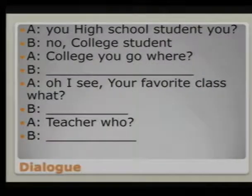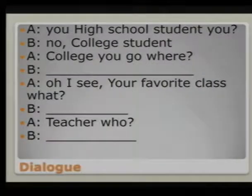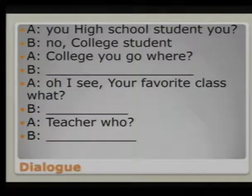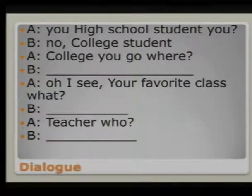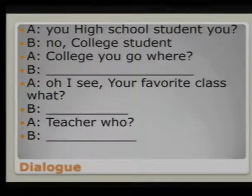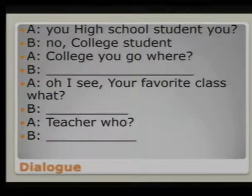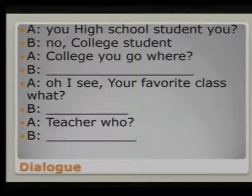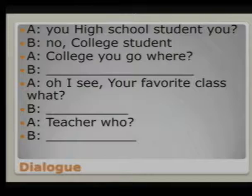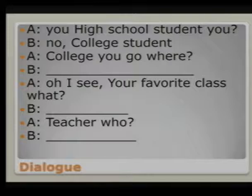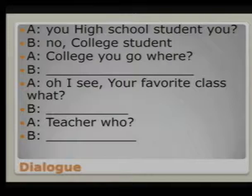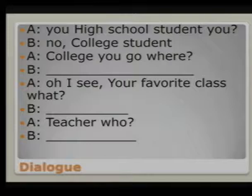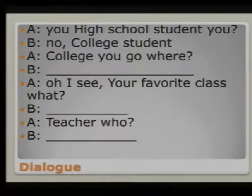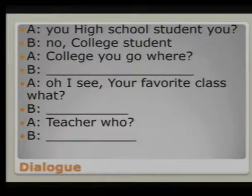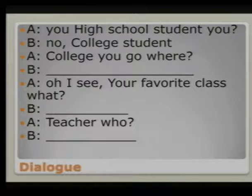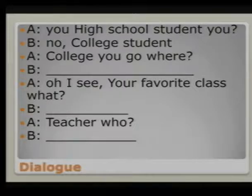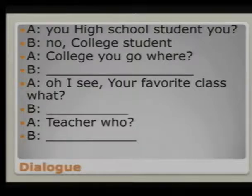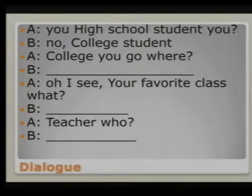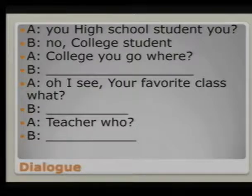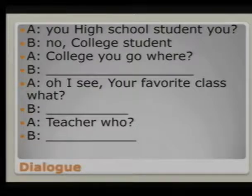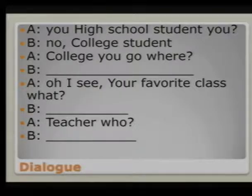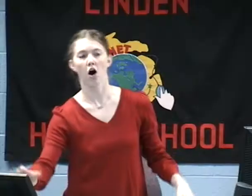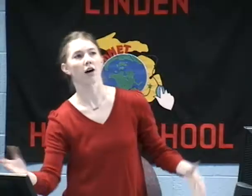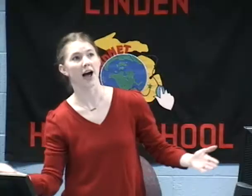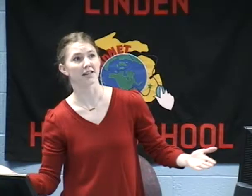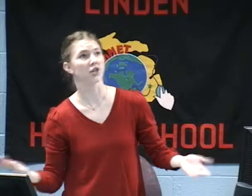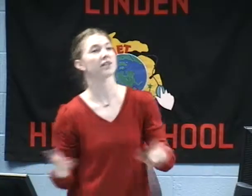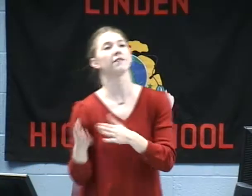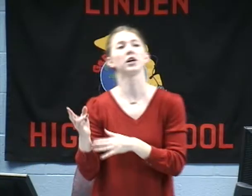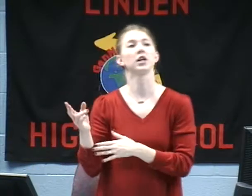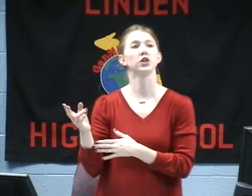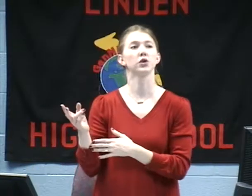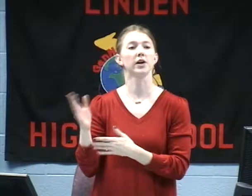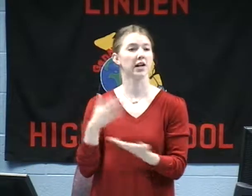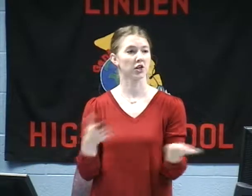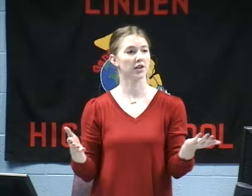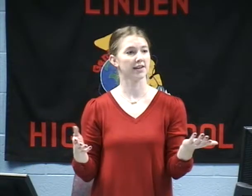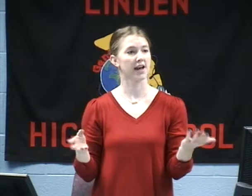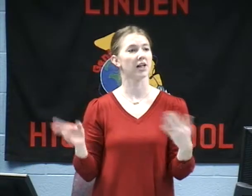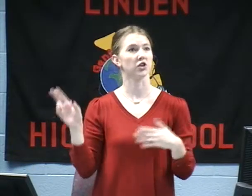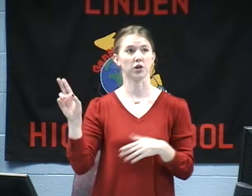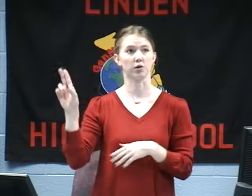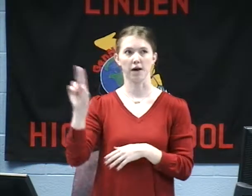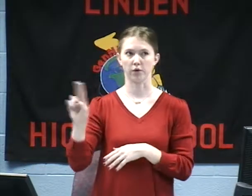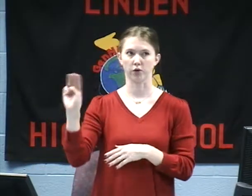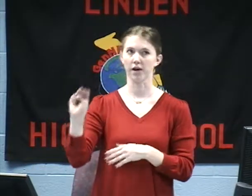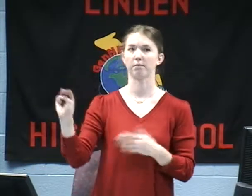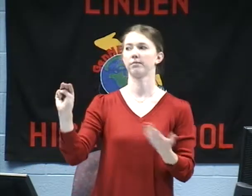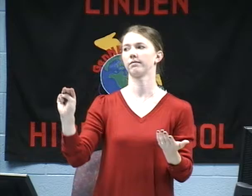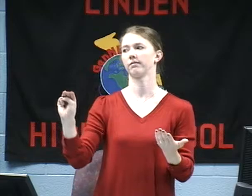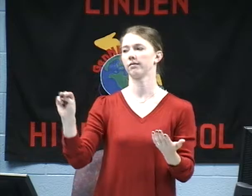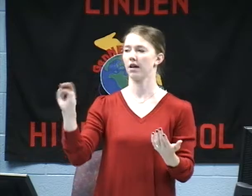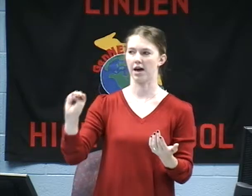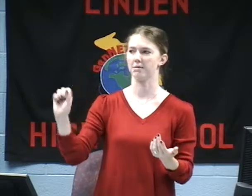And then you can make up a college. Okay? All colleges, if you're going to do an initialized college like U of M,